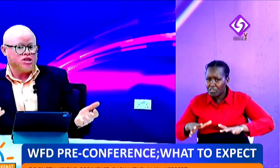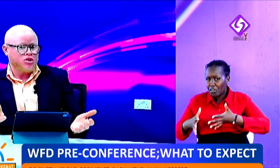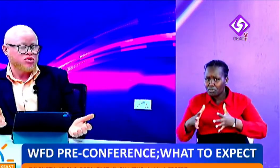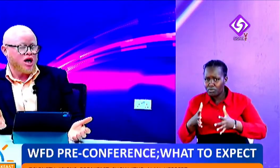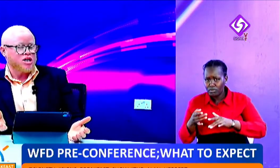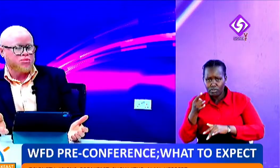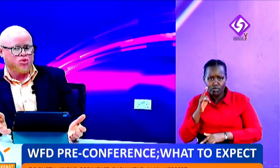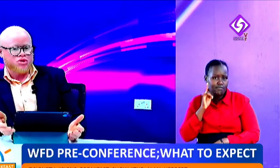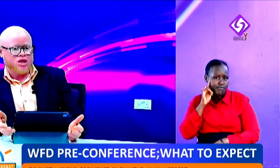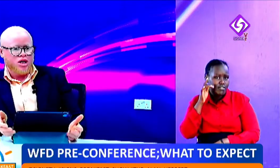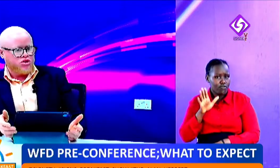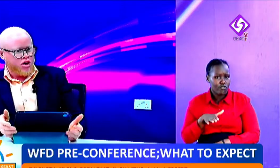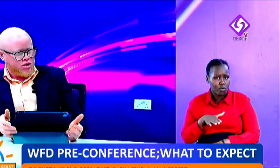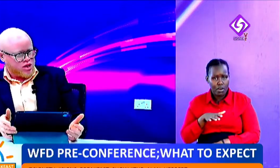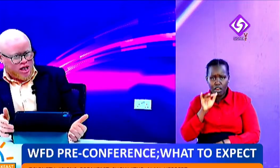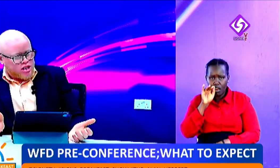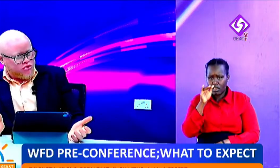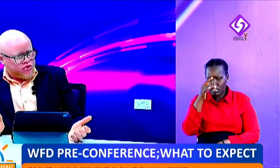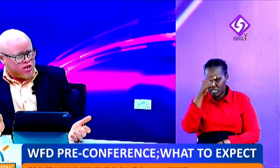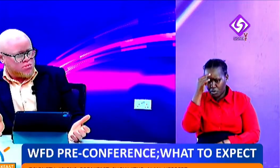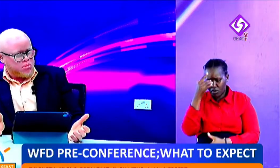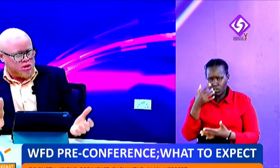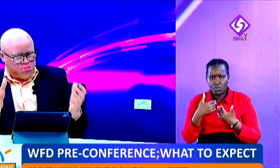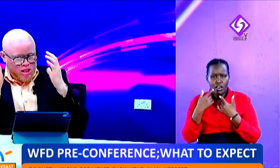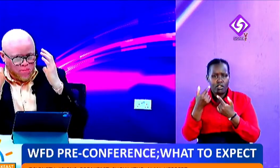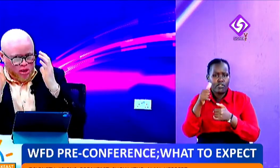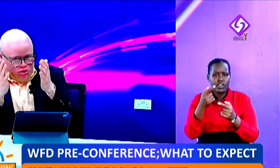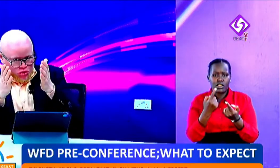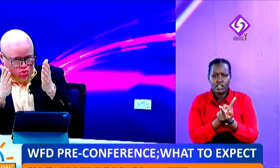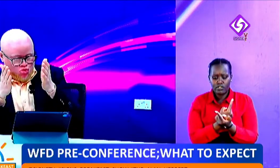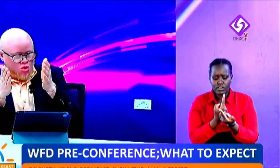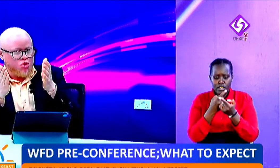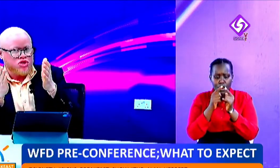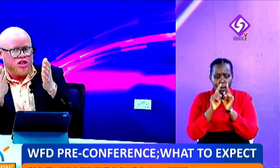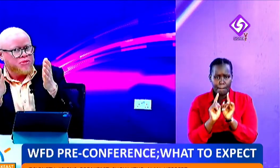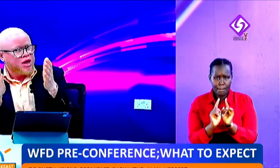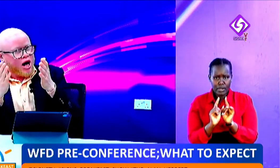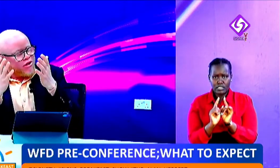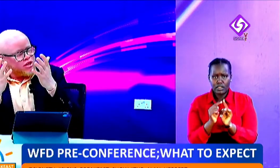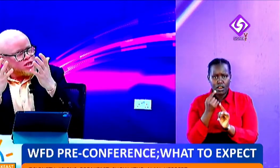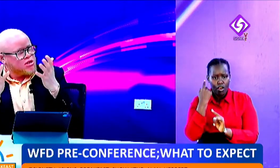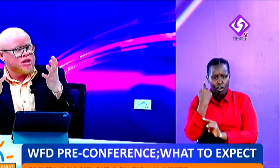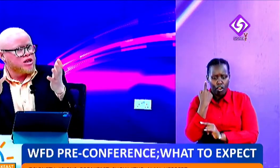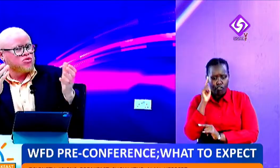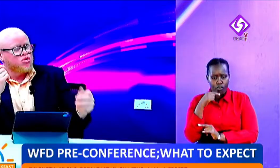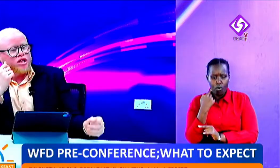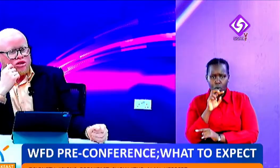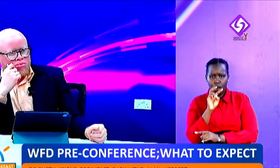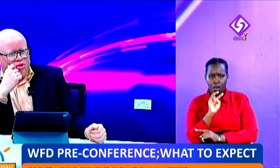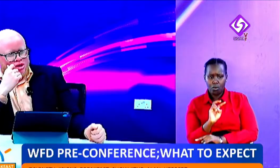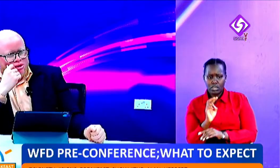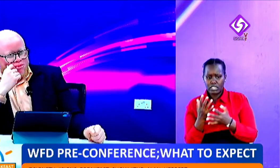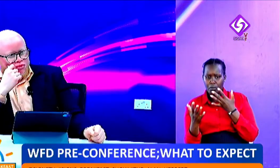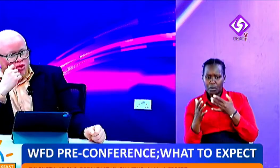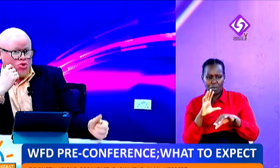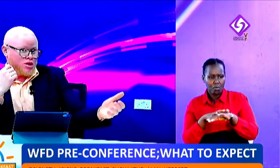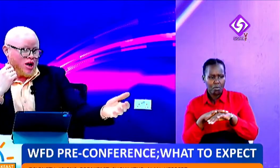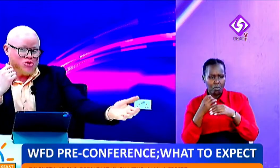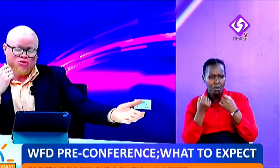don't ask because there is any difference, but paint a picture for those who are watching and they seemingly do not get the point. Because as you've